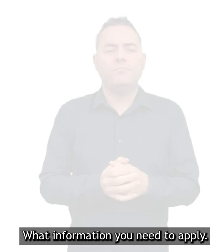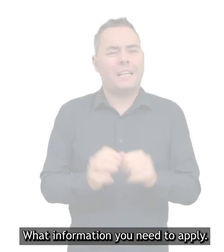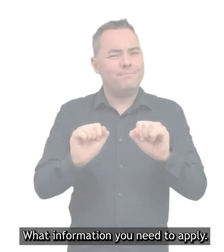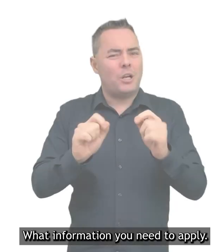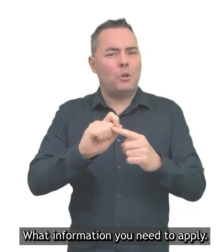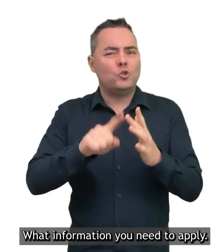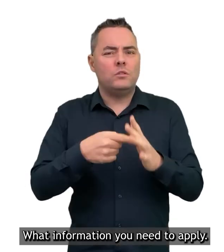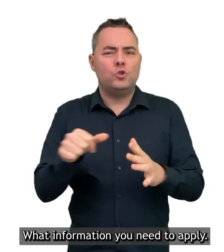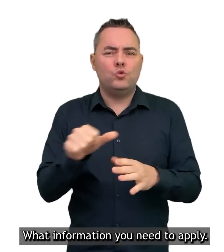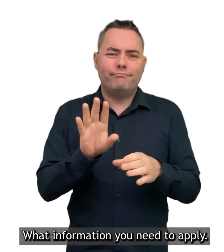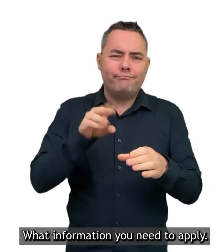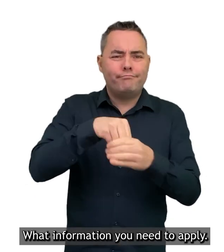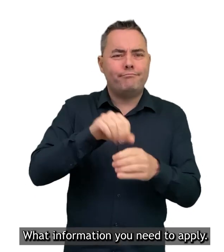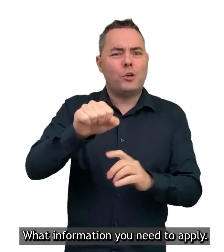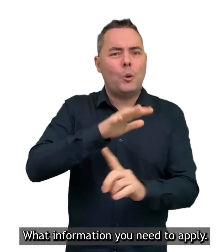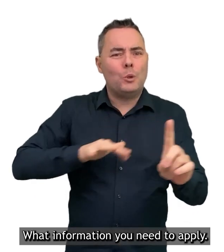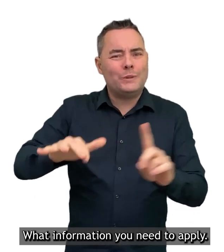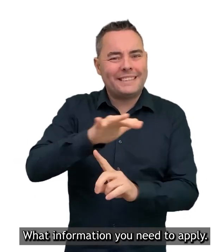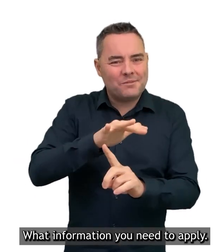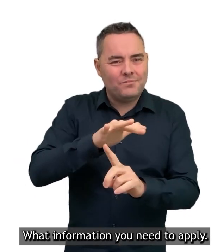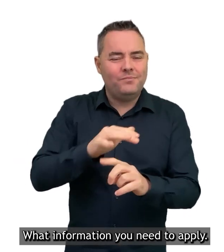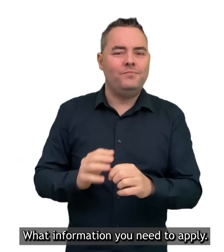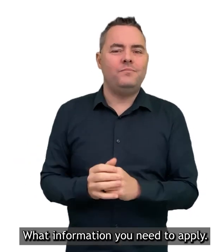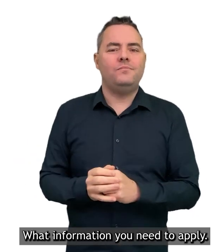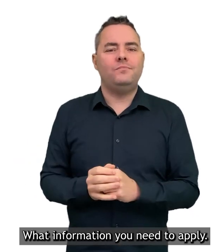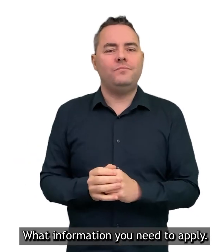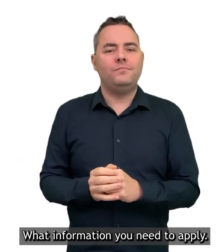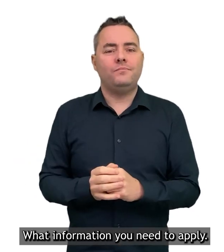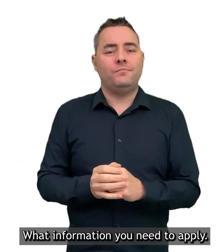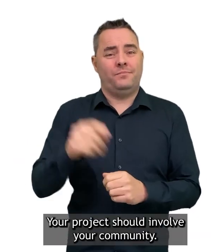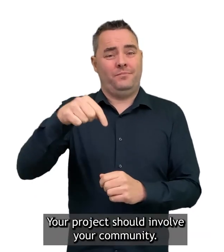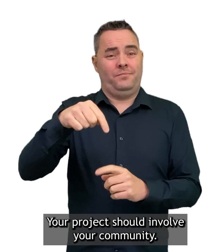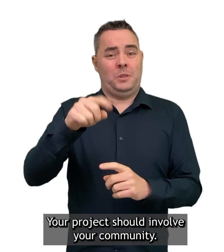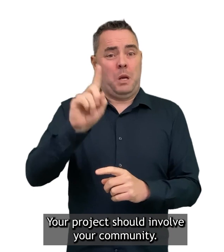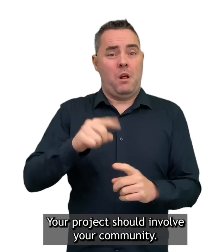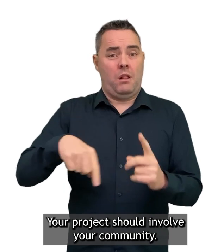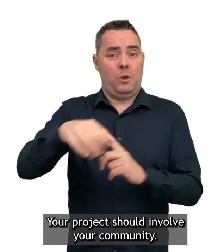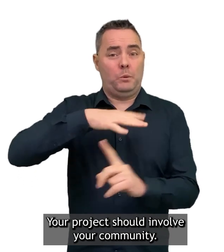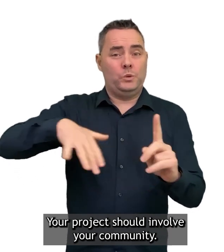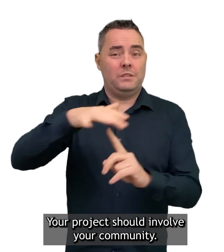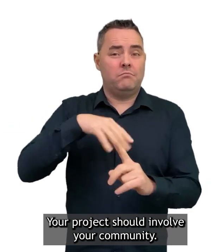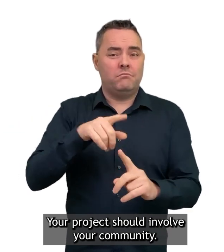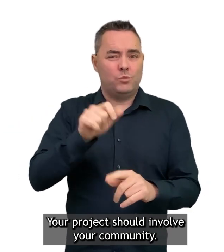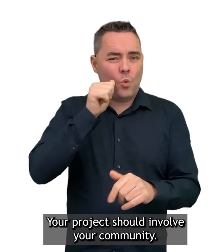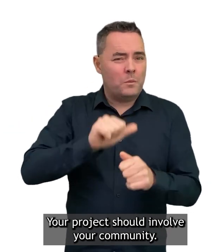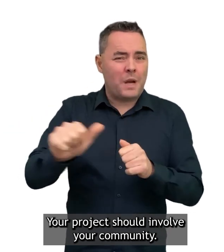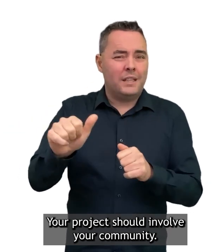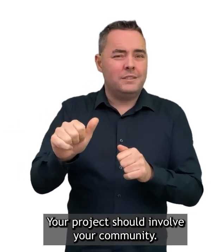What information you need to apply? Your project should involve your community. People know